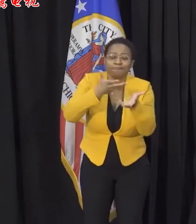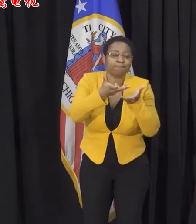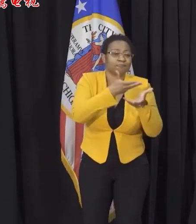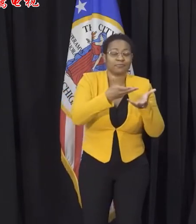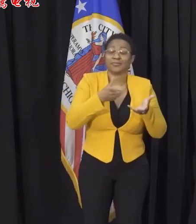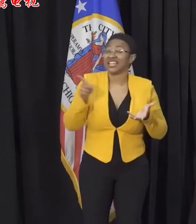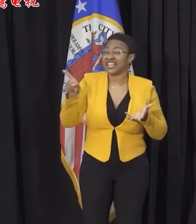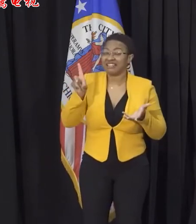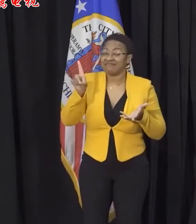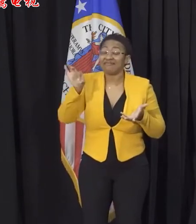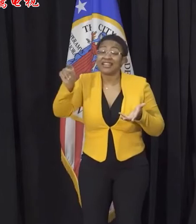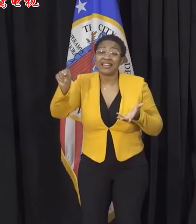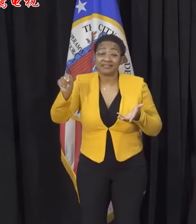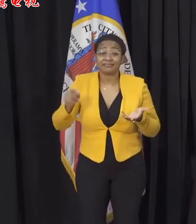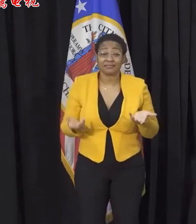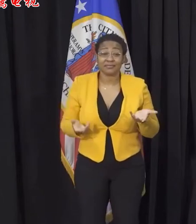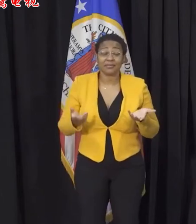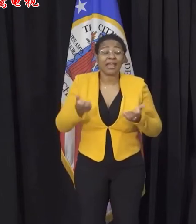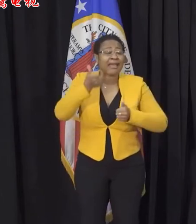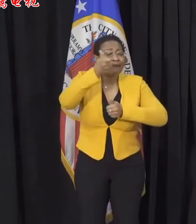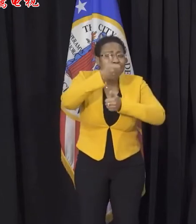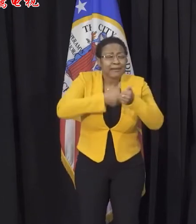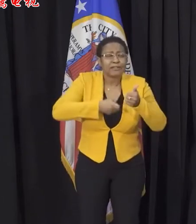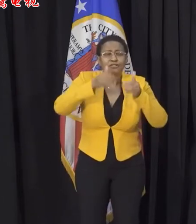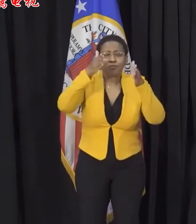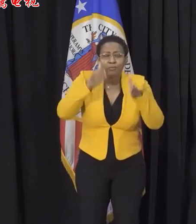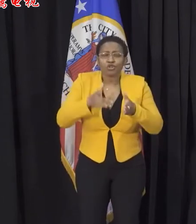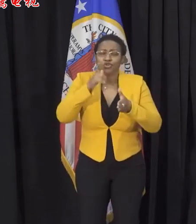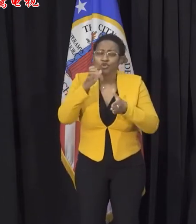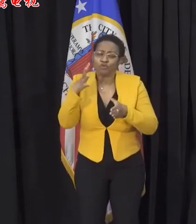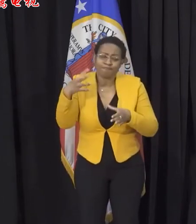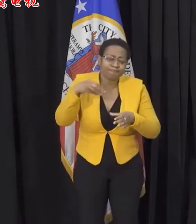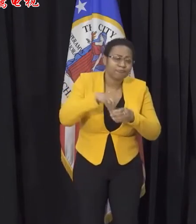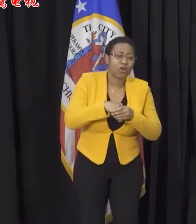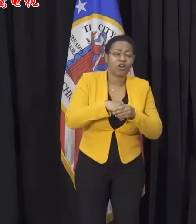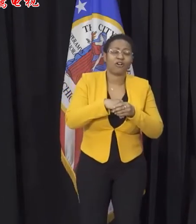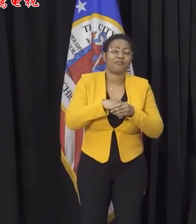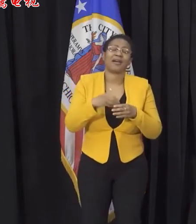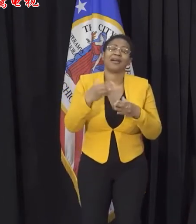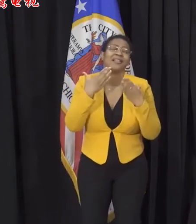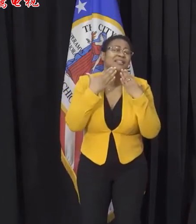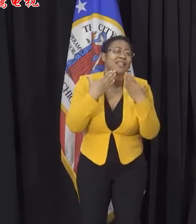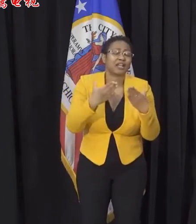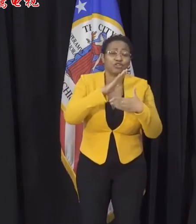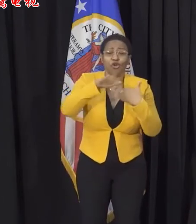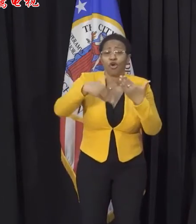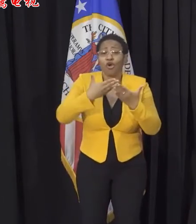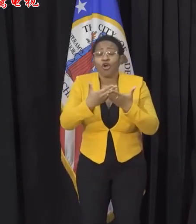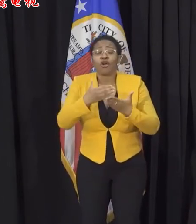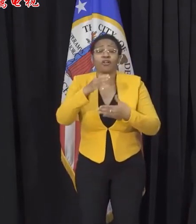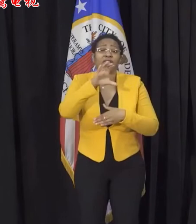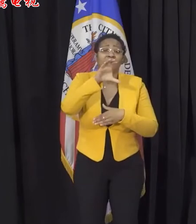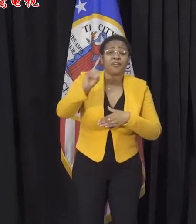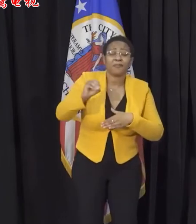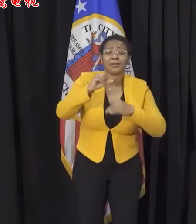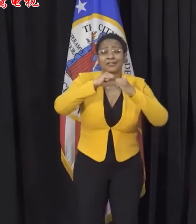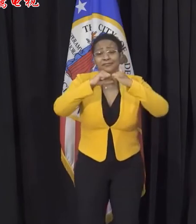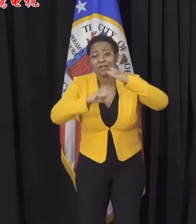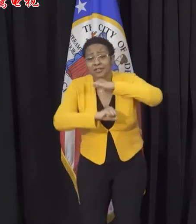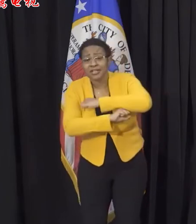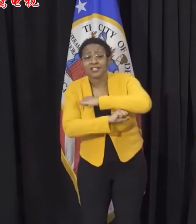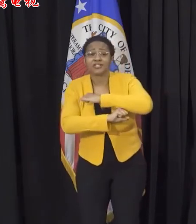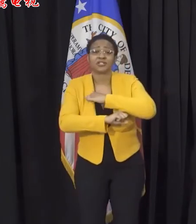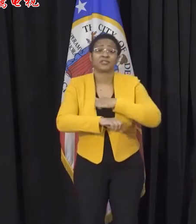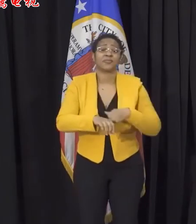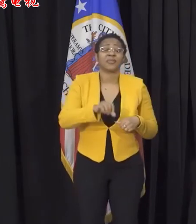did. And each person that has made this initiative possible, I say to all the companies, firms, and foundations,